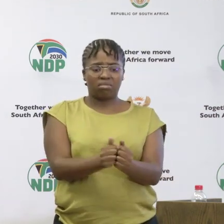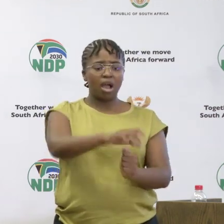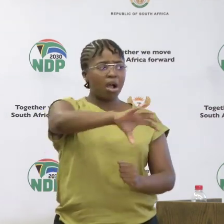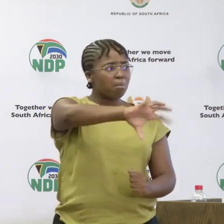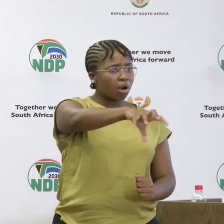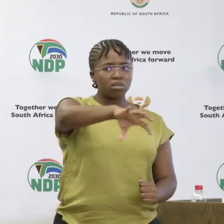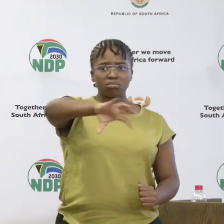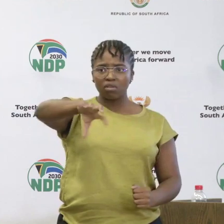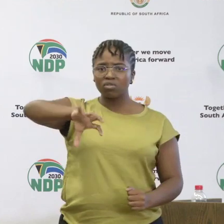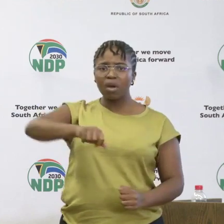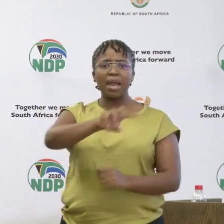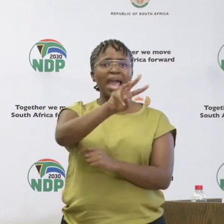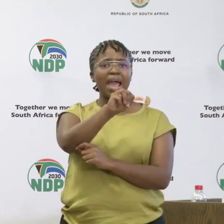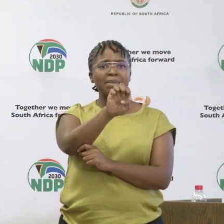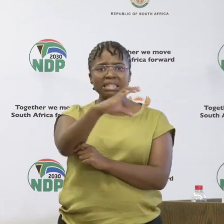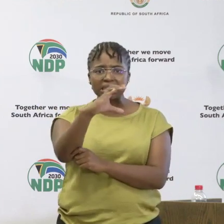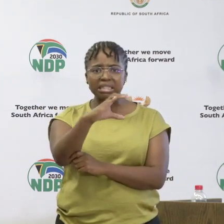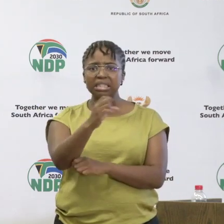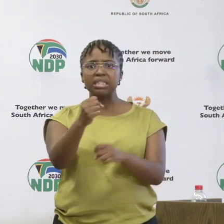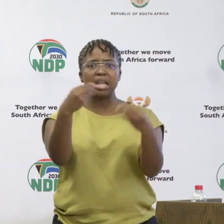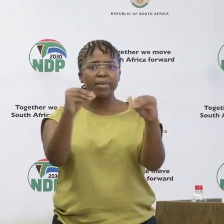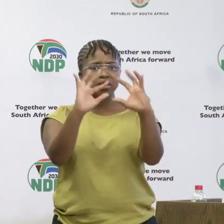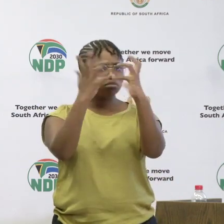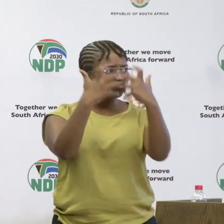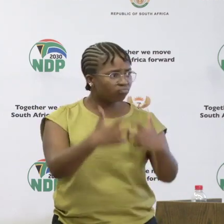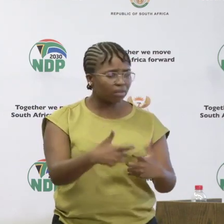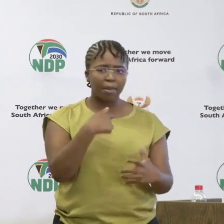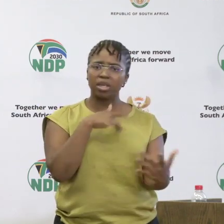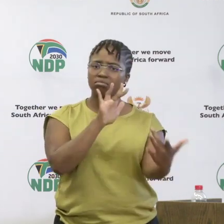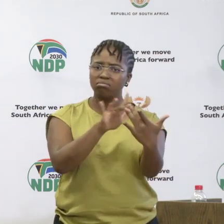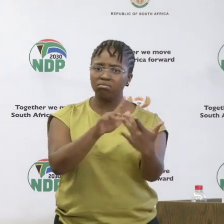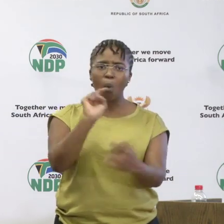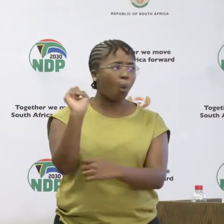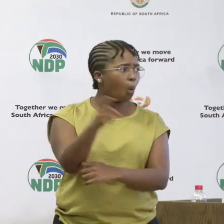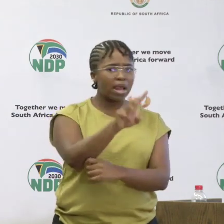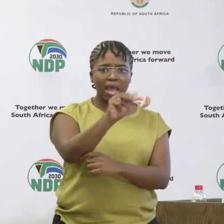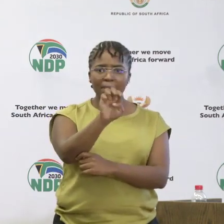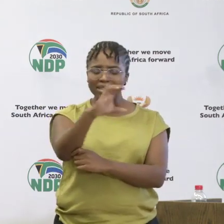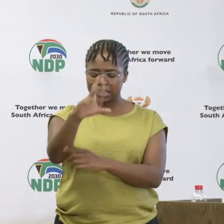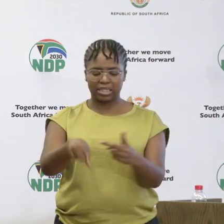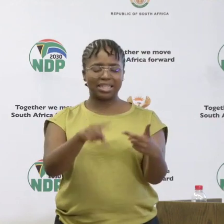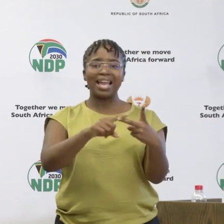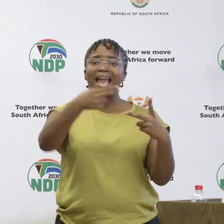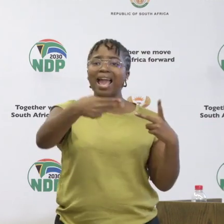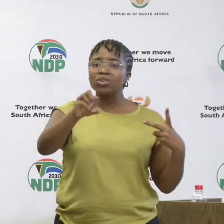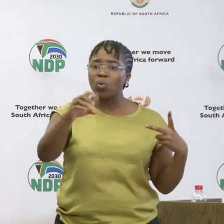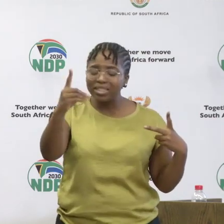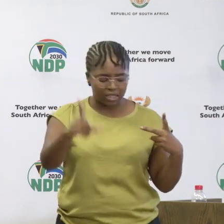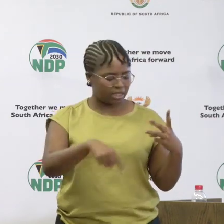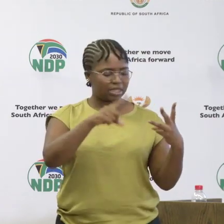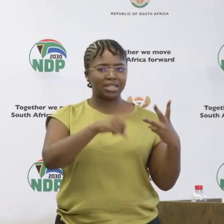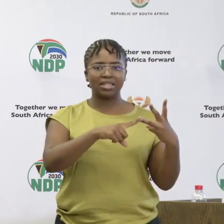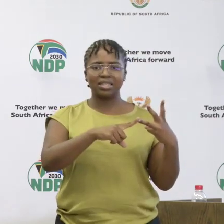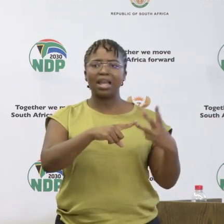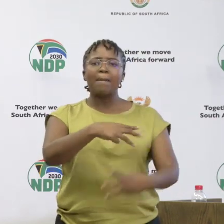provinces, from the MECs who I am in touch with, I talk to them all the time, as well as the HODs and the regional